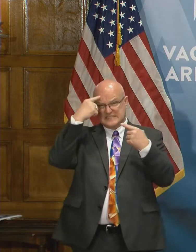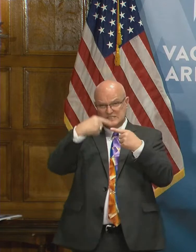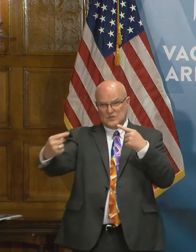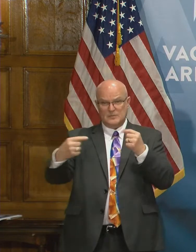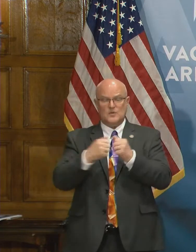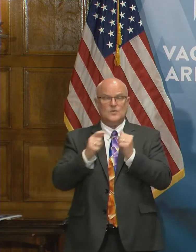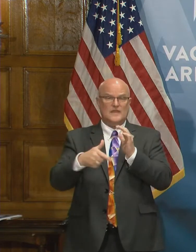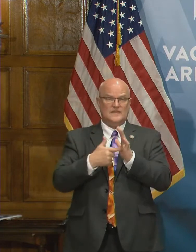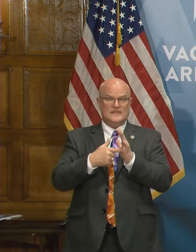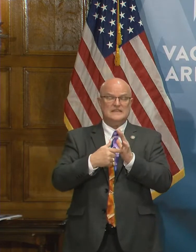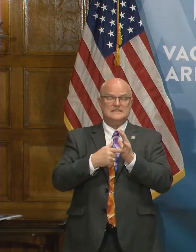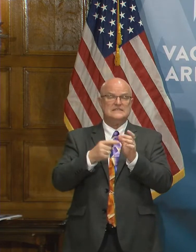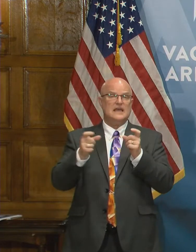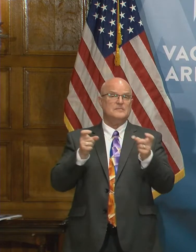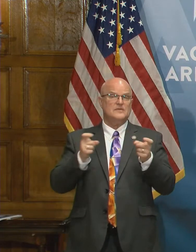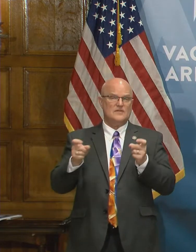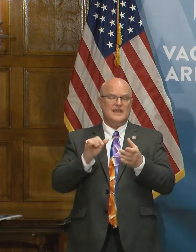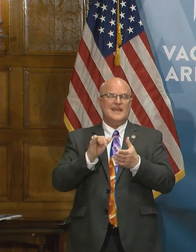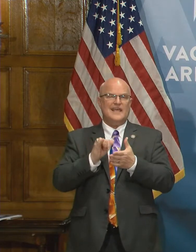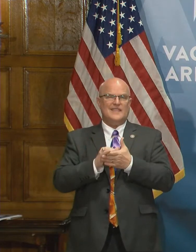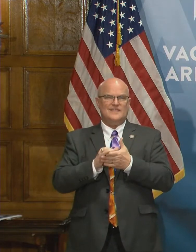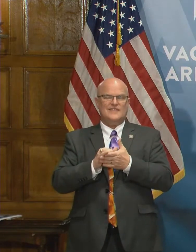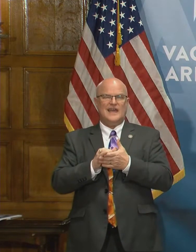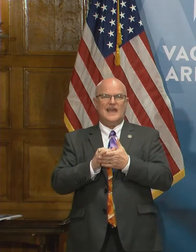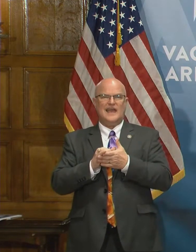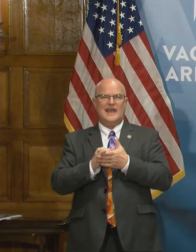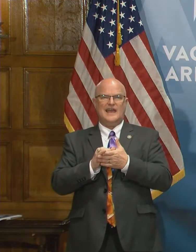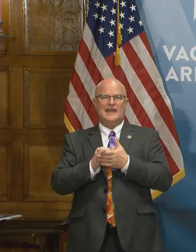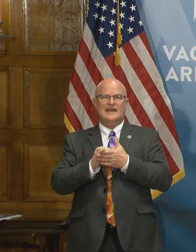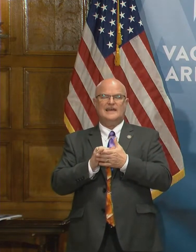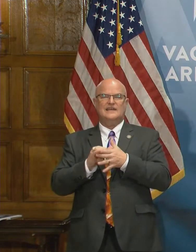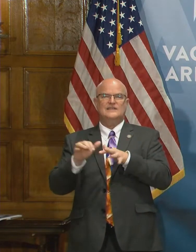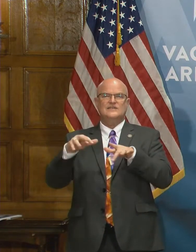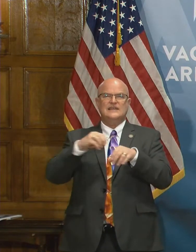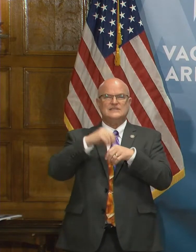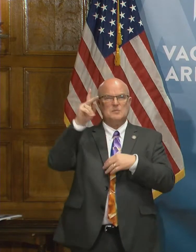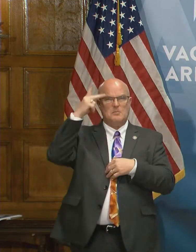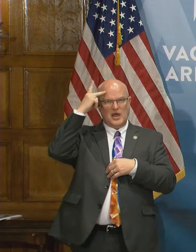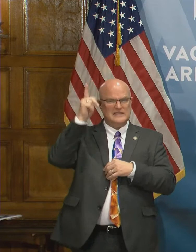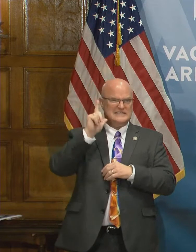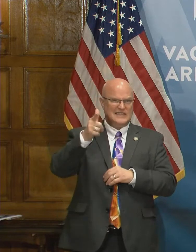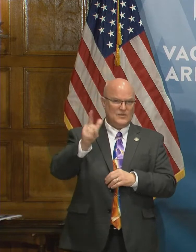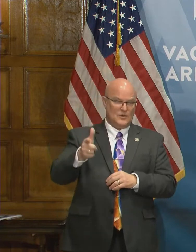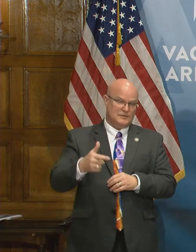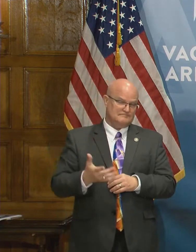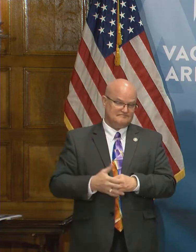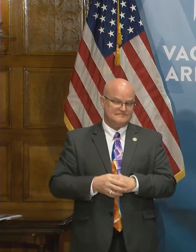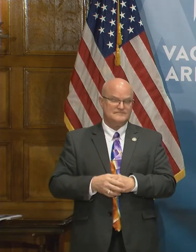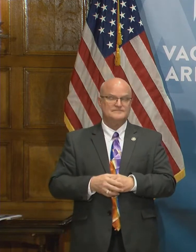with this administration that just drifted into politics down the road.